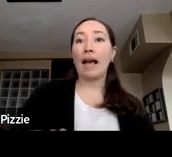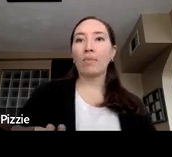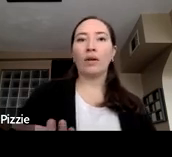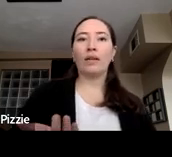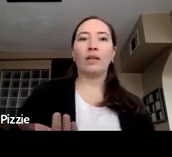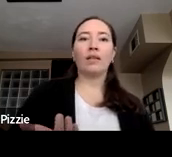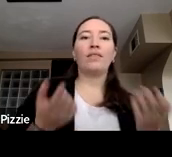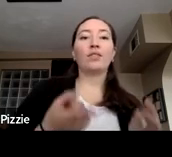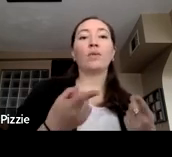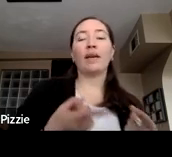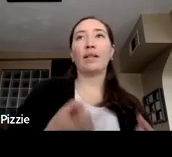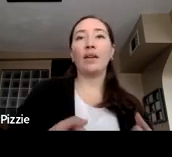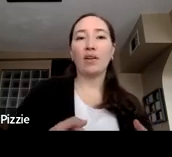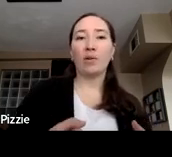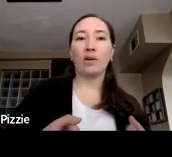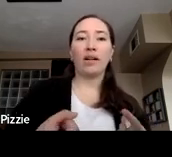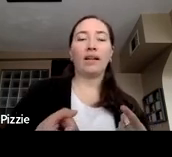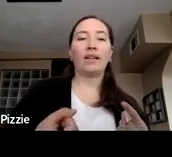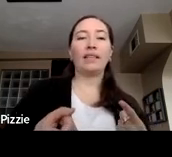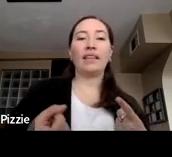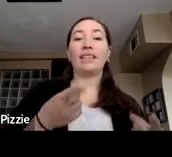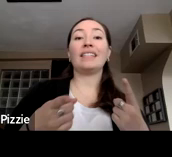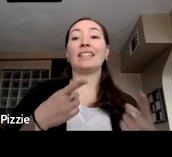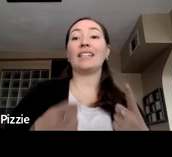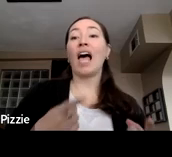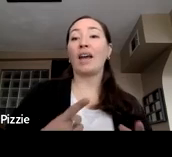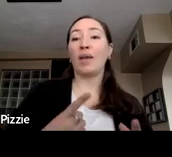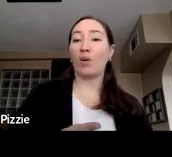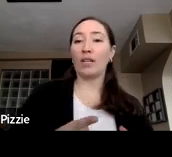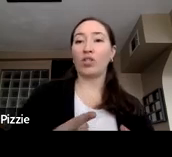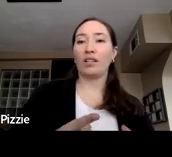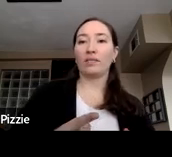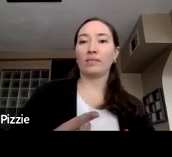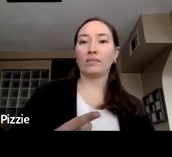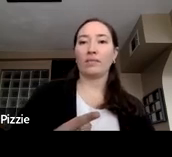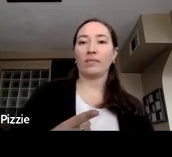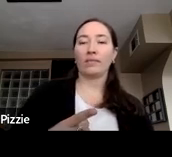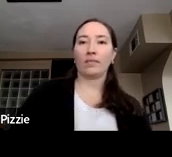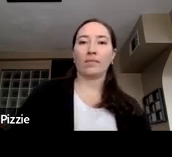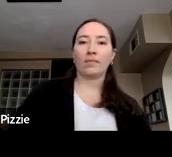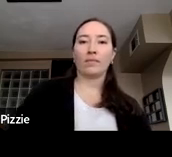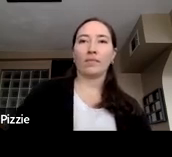In the output, this would let me know that this is a timing question.